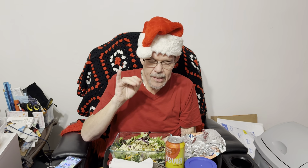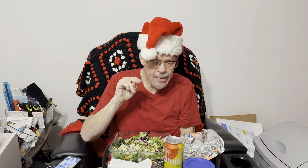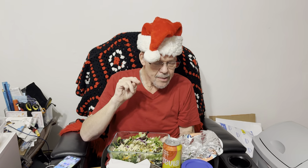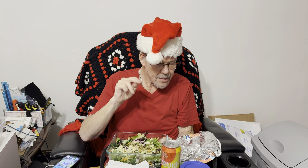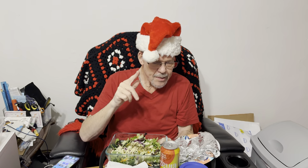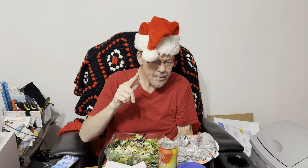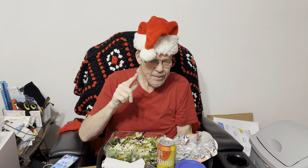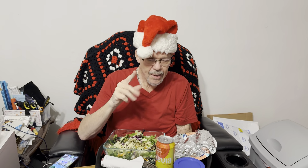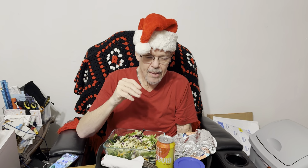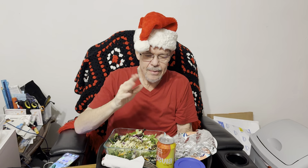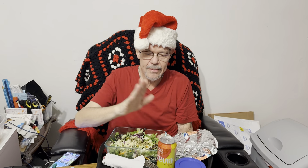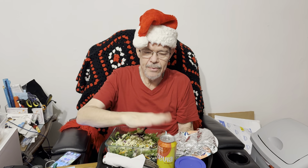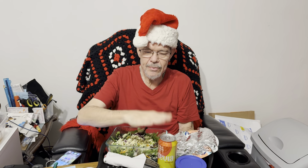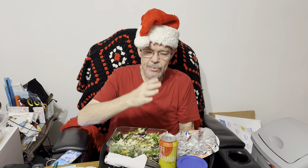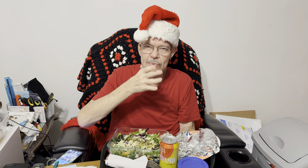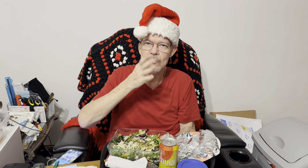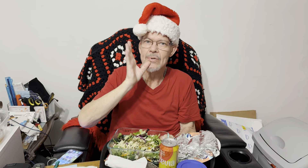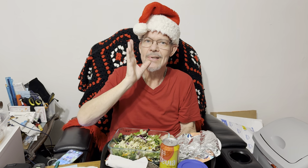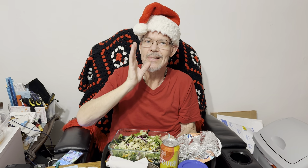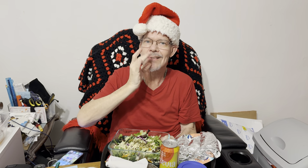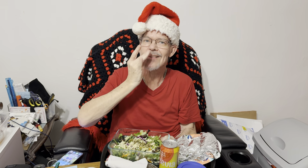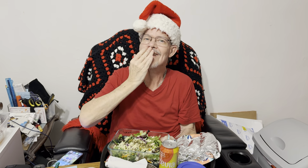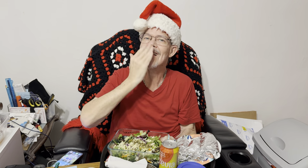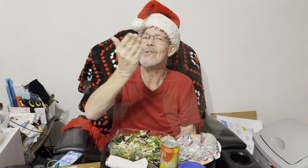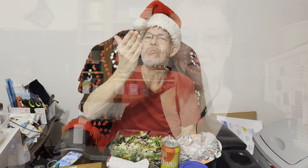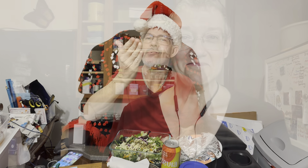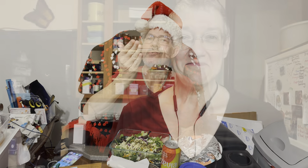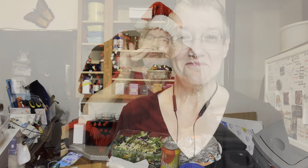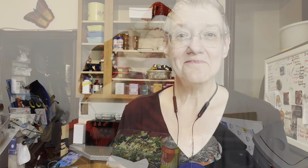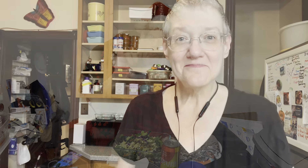and pudding and my drink. Thank you.